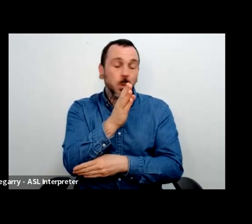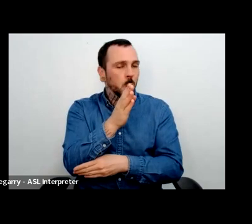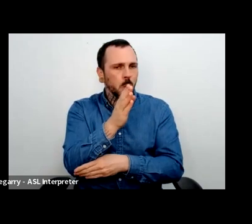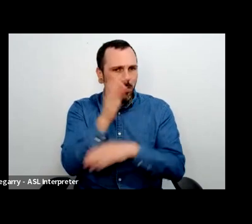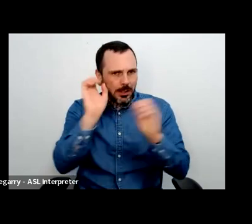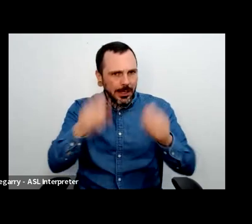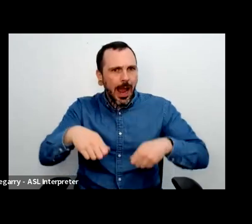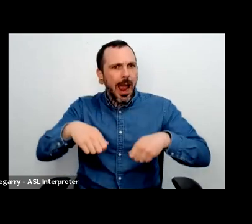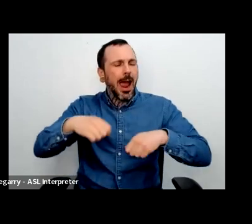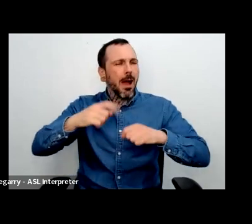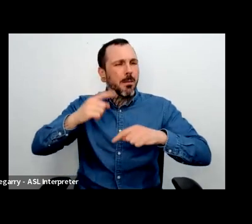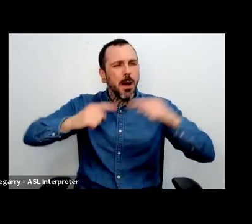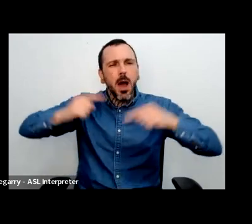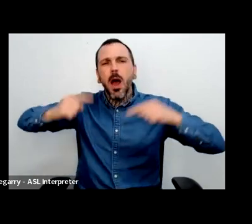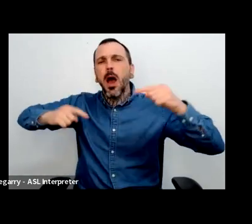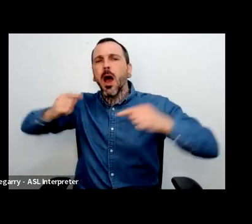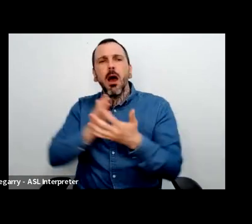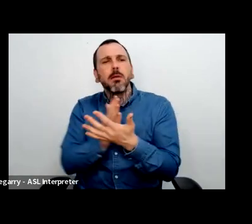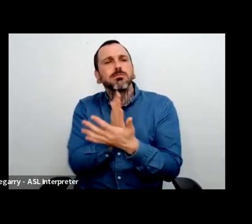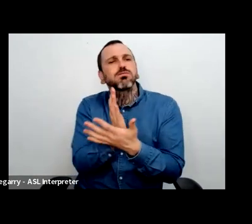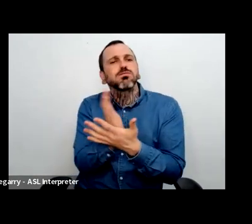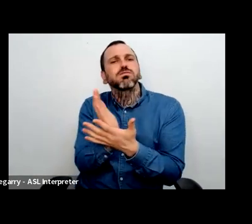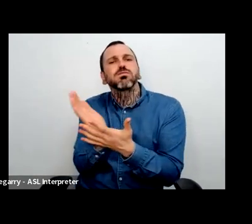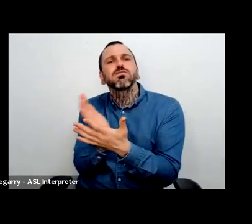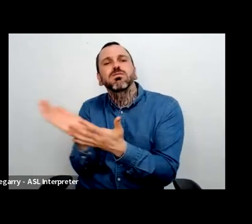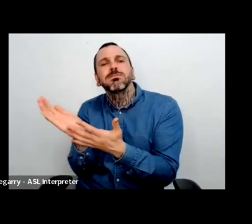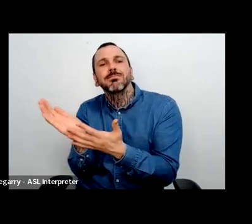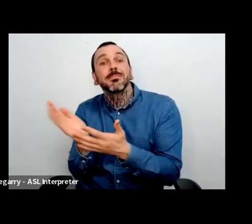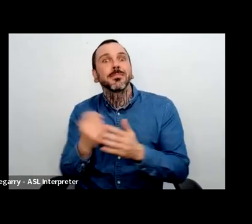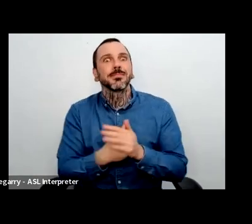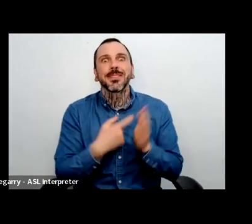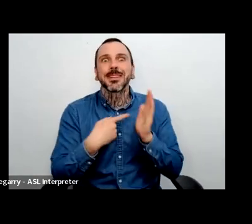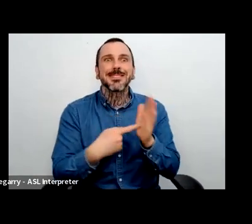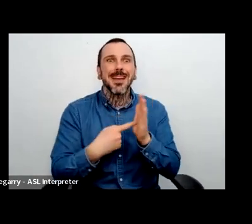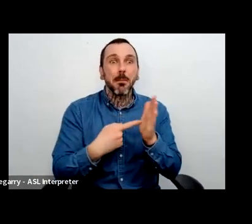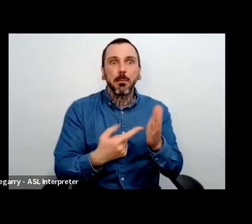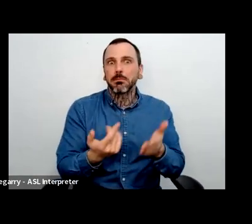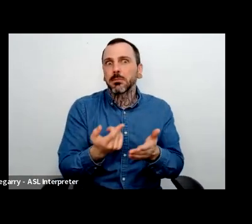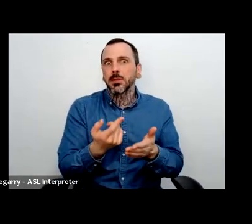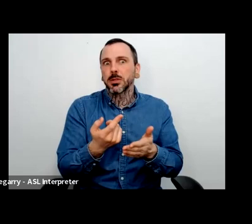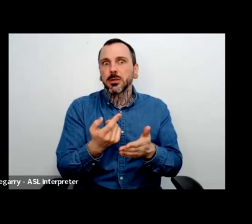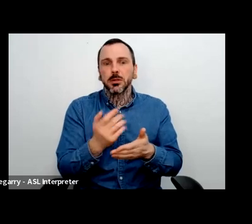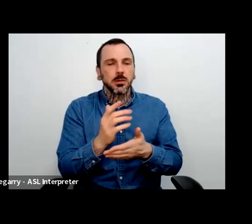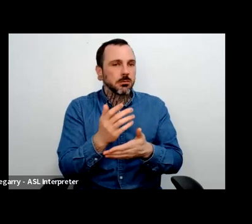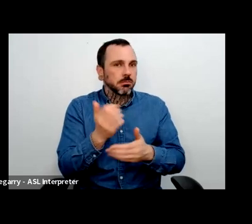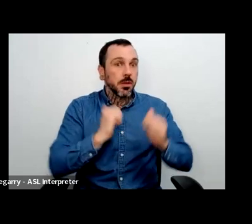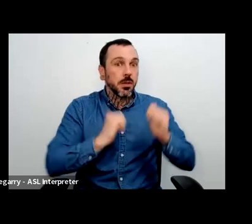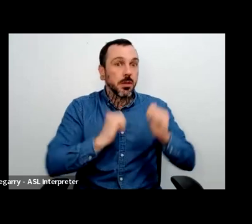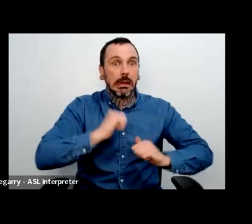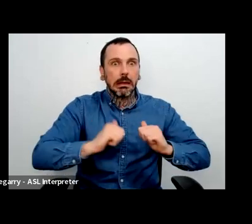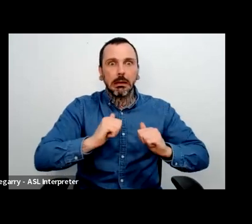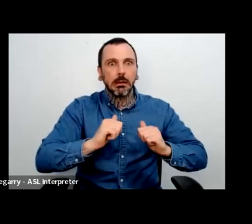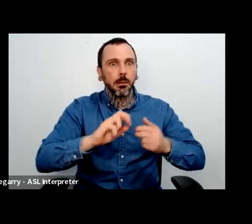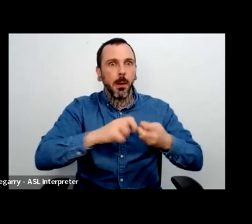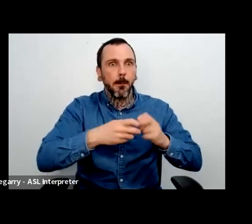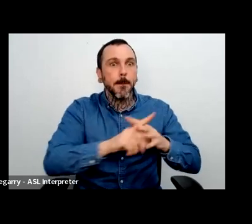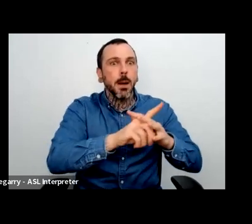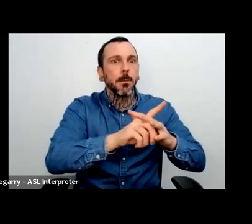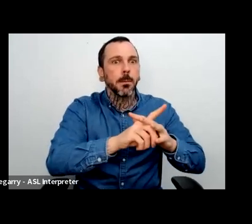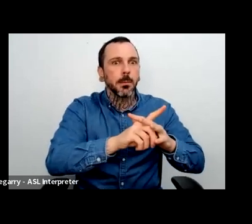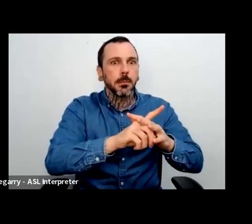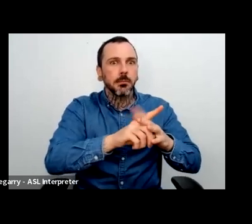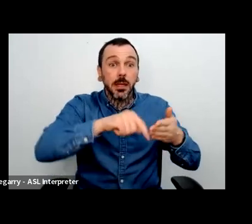the nimbleness of being able to just cancel a show. If there's a problem, just cancel the show and then do the show the next day. Like that, we're able to